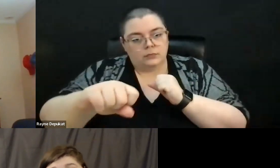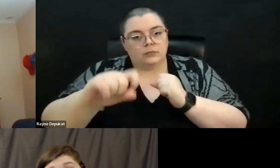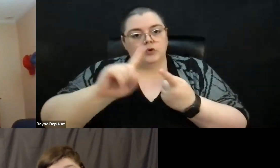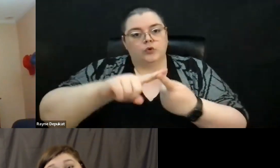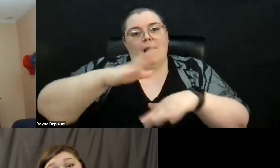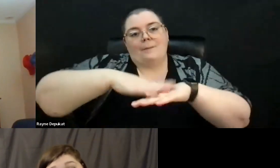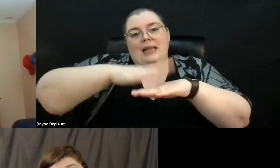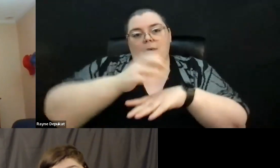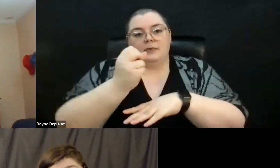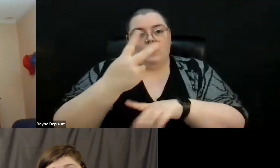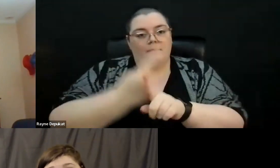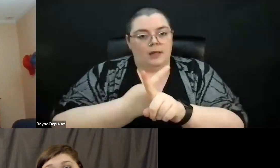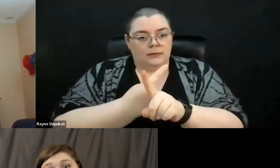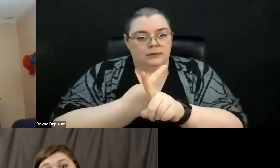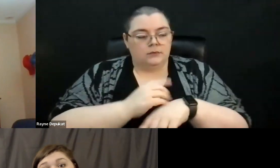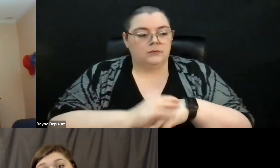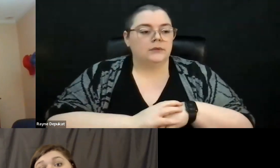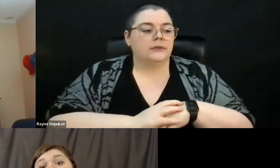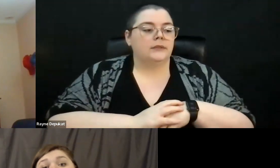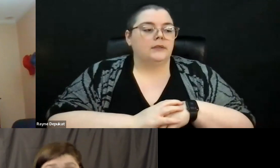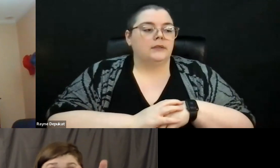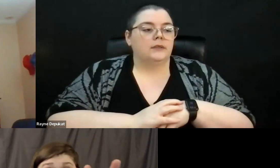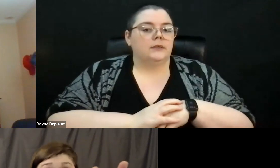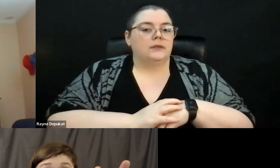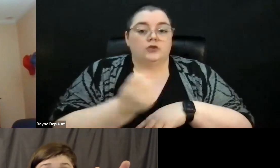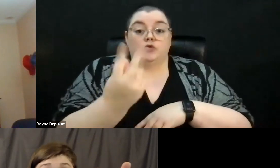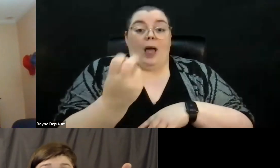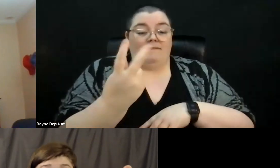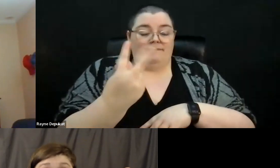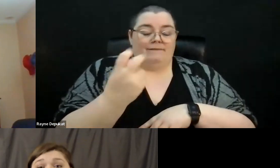we did ask for an extension for a minimum of 12